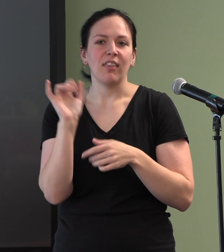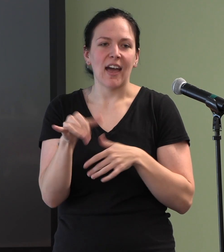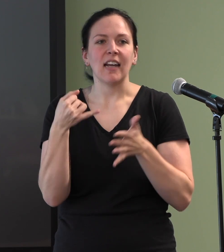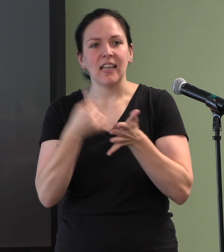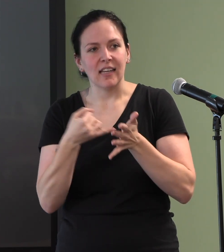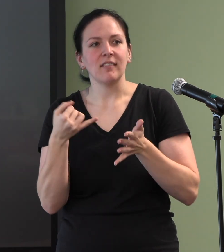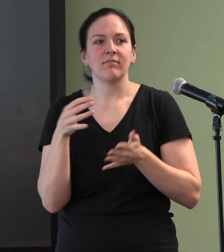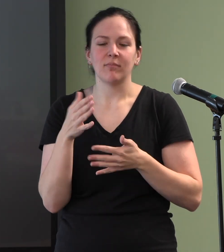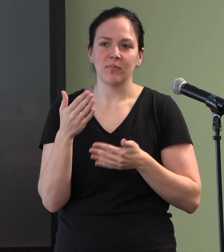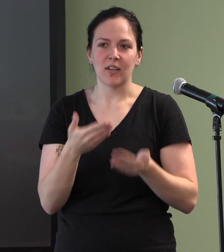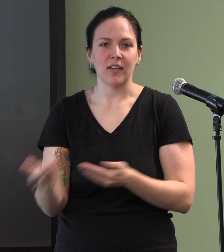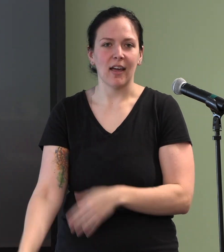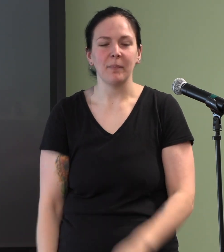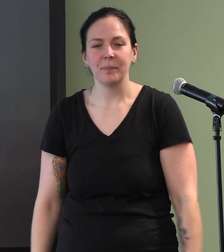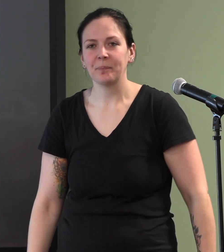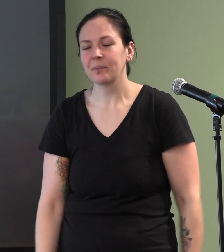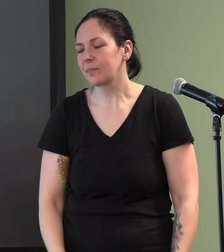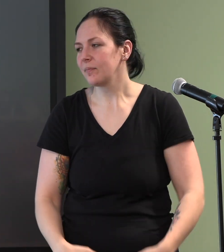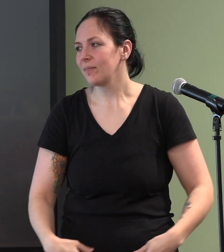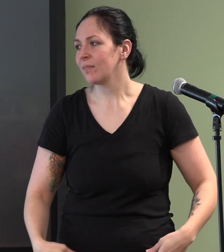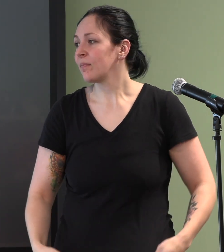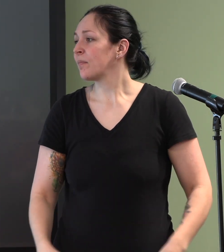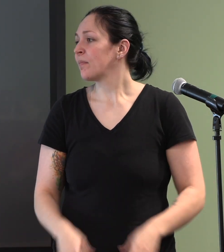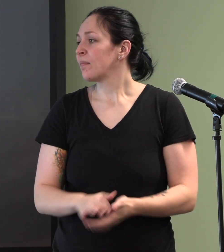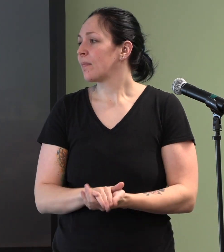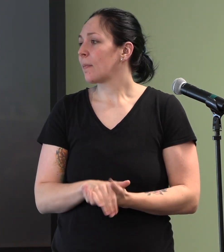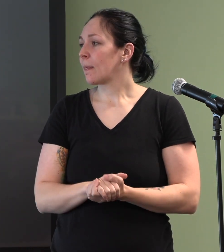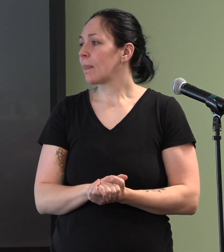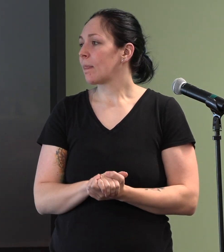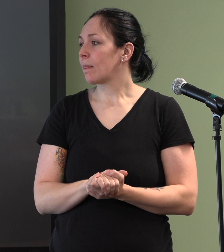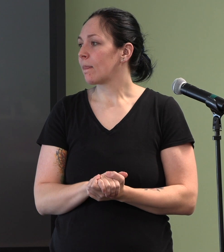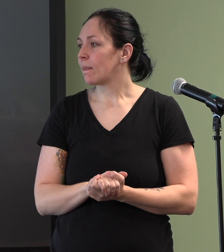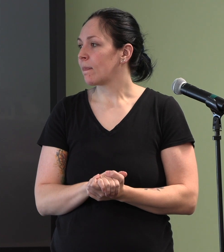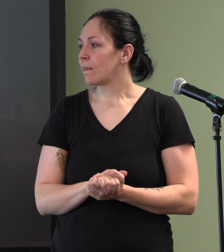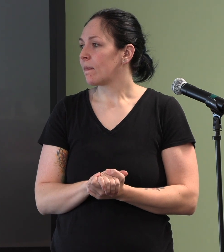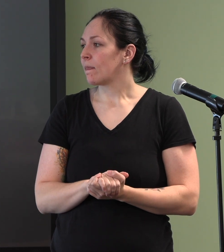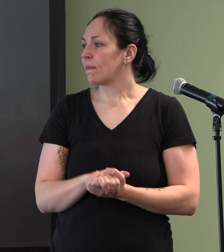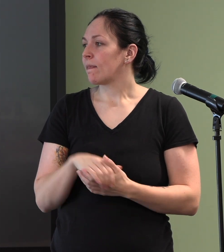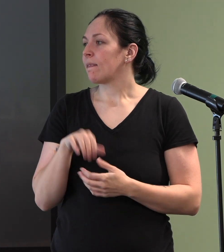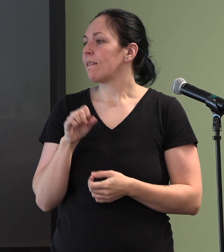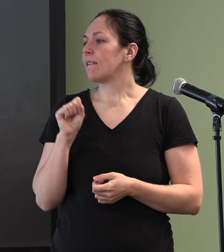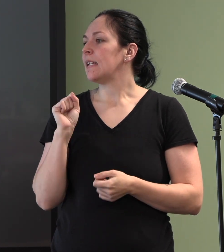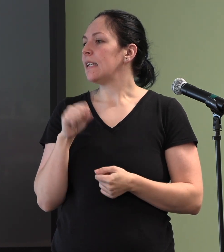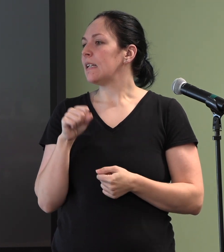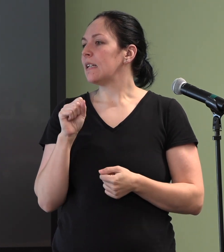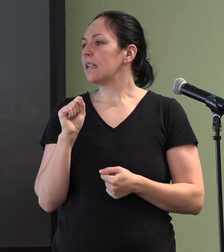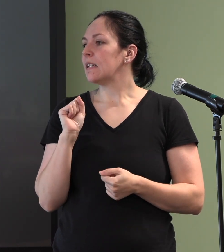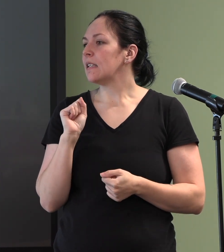that, it, stuff like that. So ASL is more like big picture signs, almost, would you say?